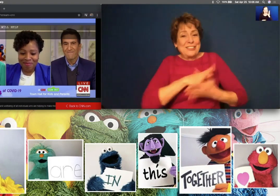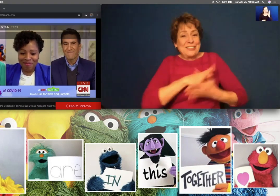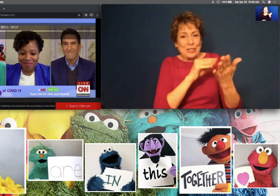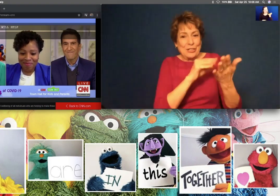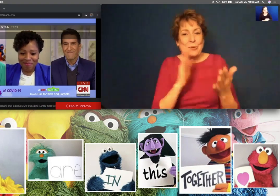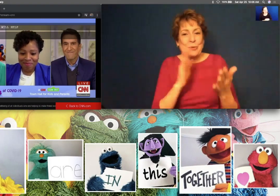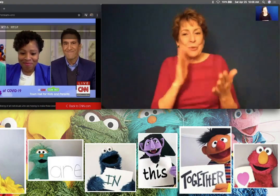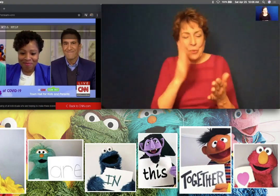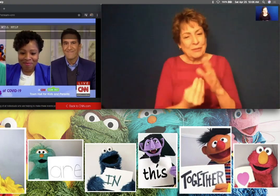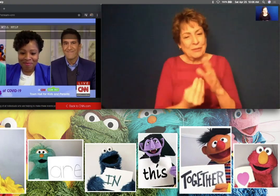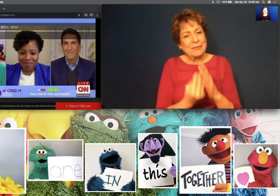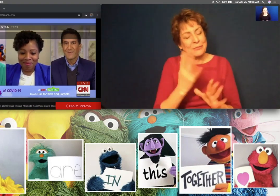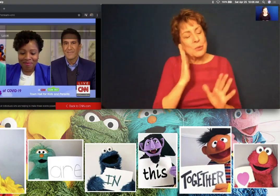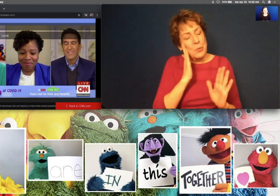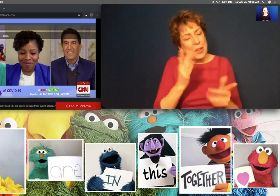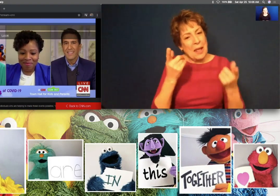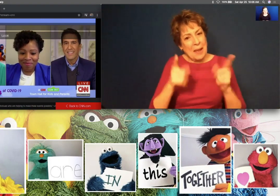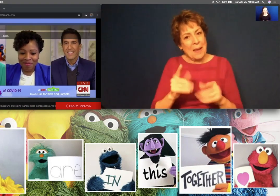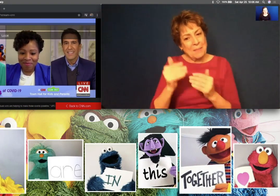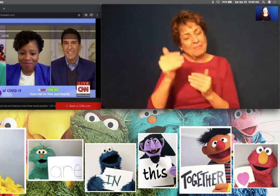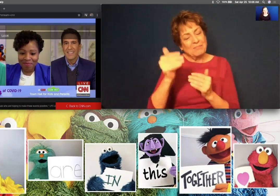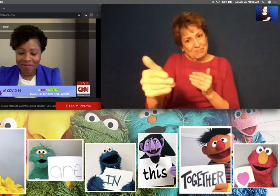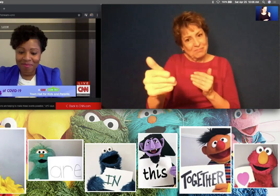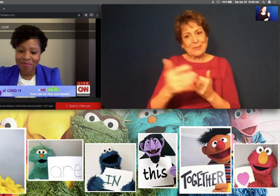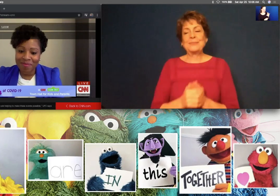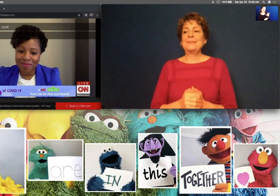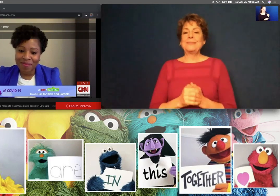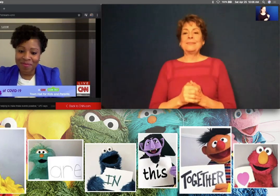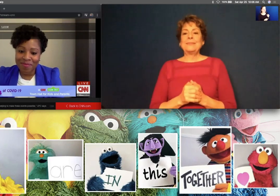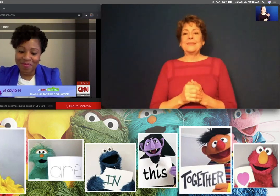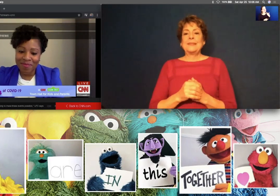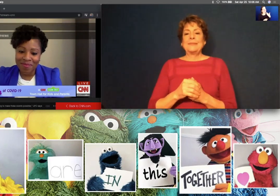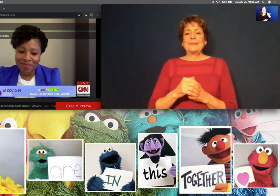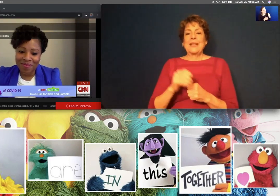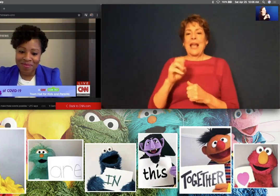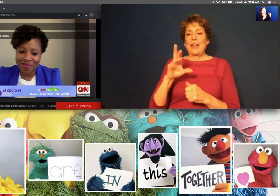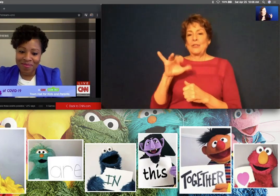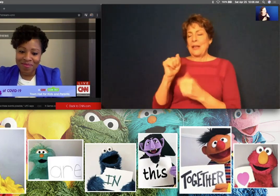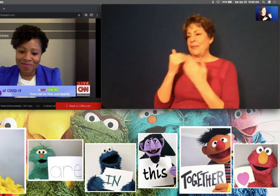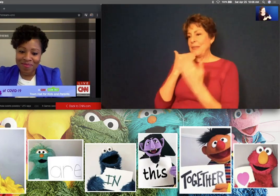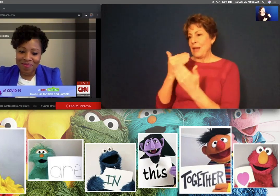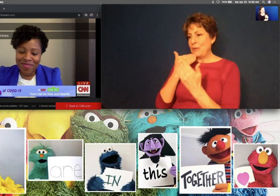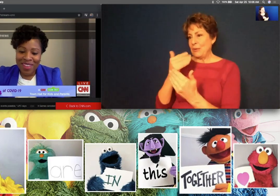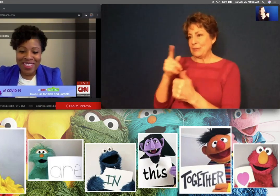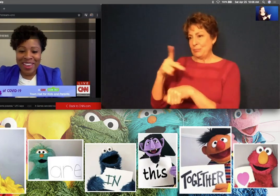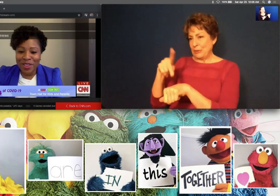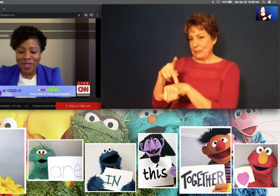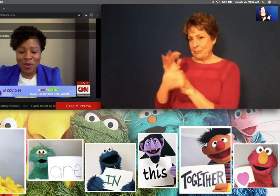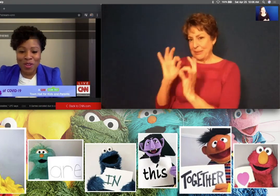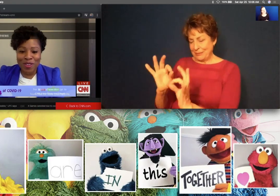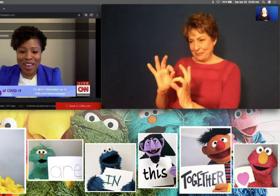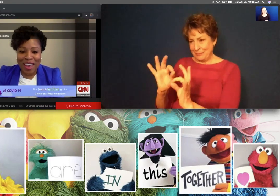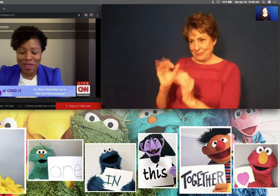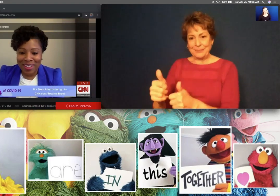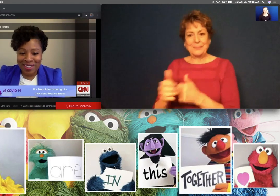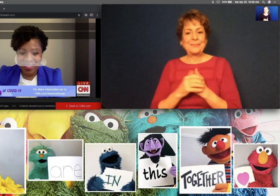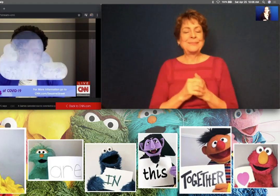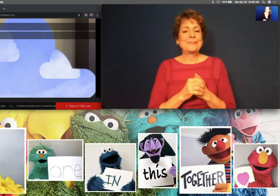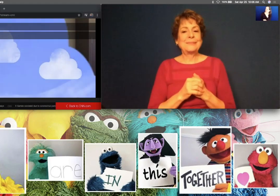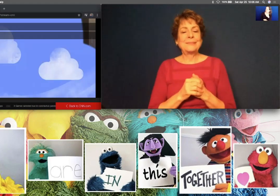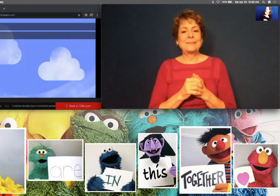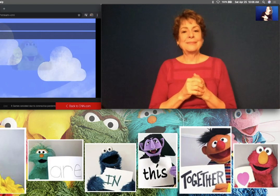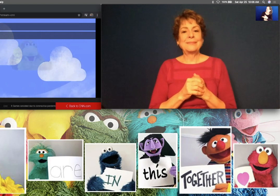So many things to look forward to, and we will all get there eventually, that's for sure. Dr. Riggins, we really appreciate you spending some time with us today. Thank